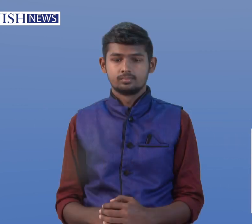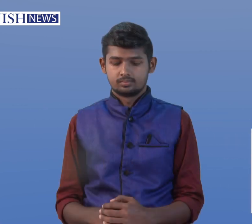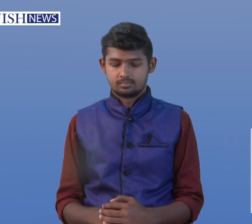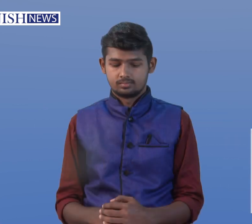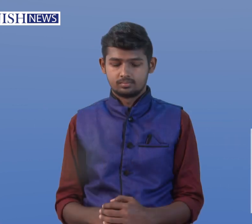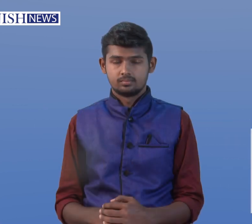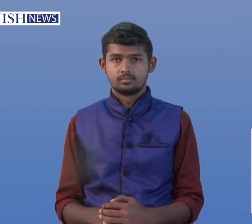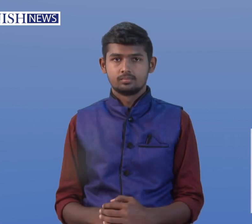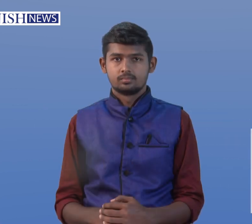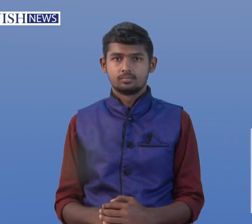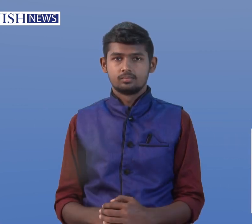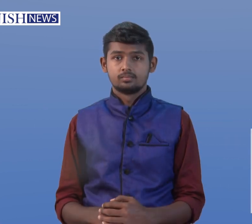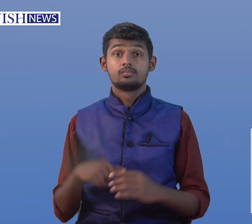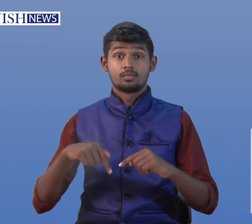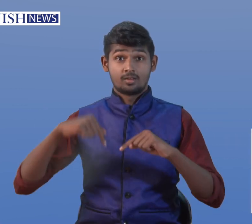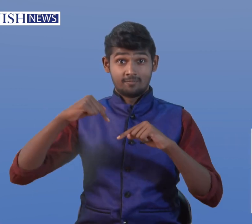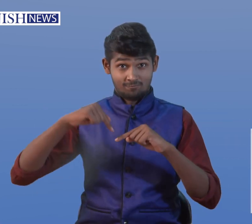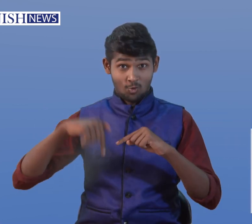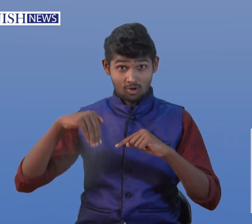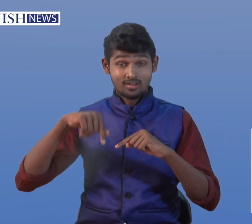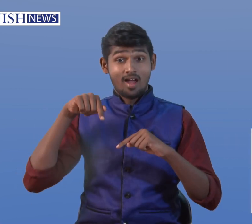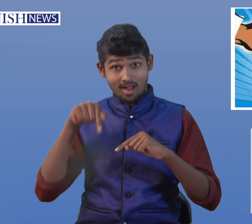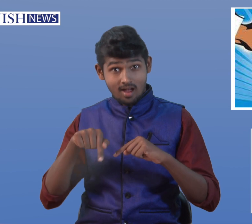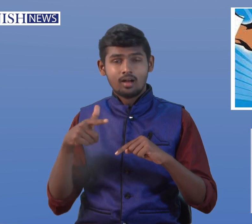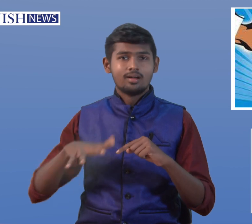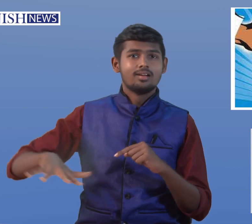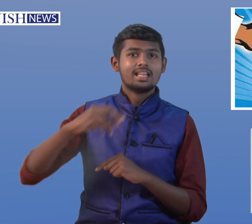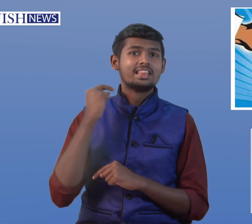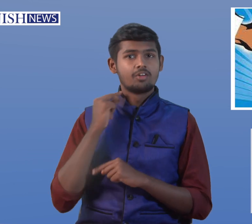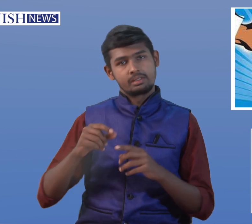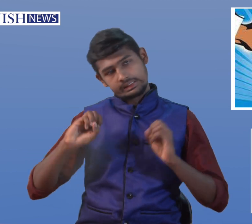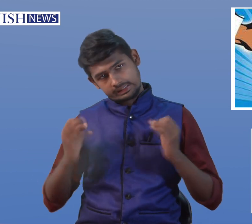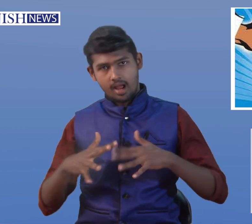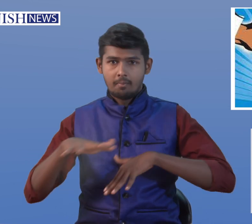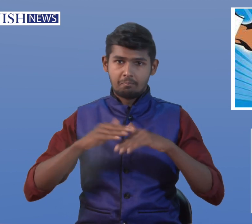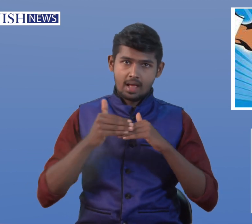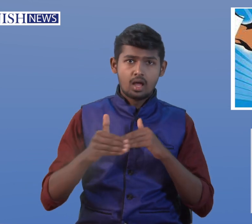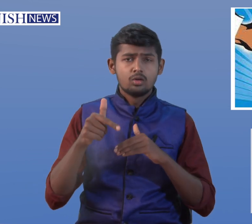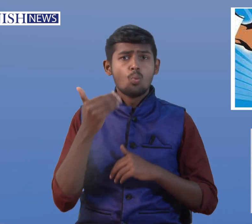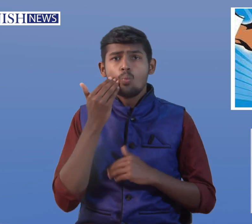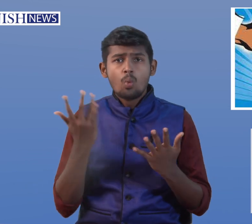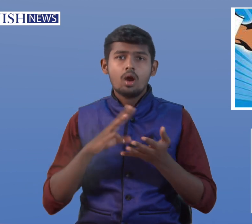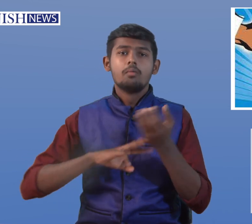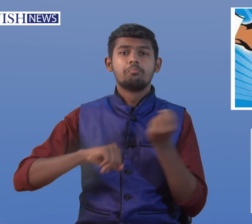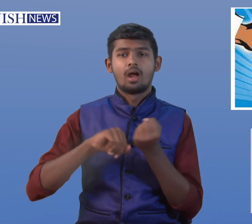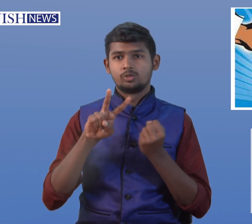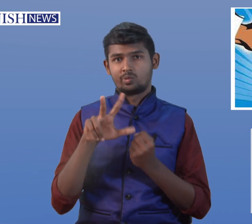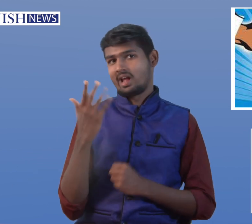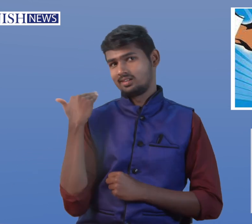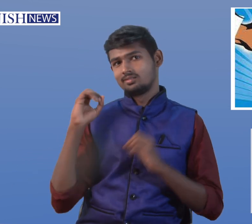Over to regional news. Postal voting for essential services staff and others begin in Thiruvananthapuram. Postal